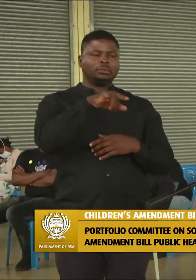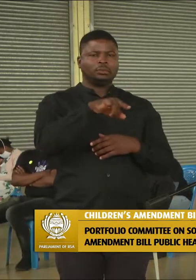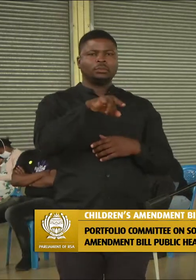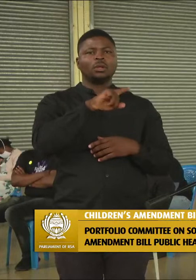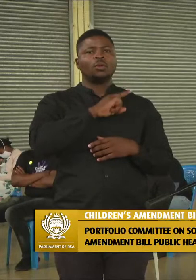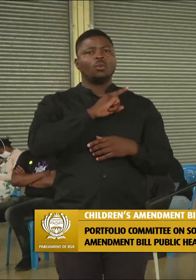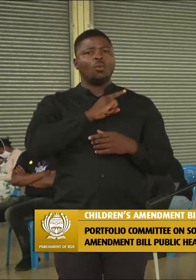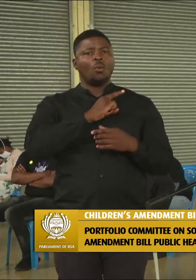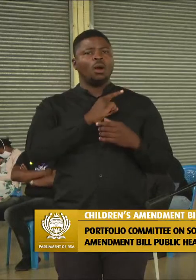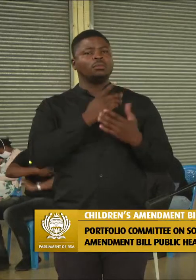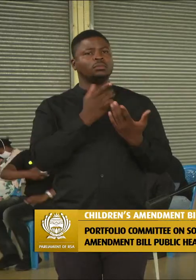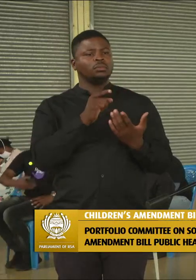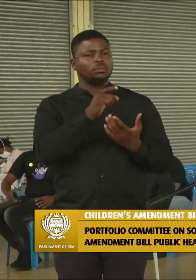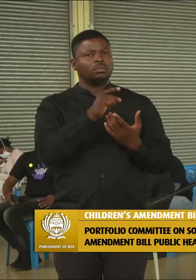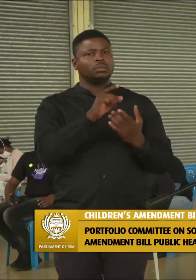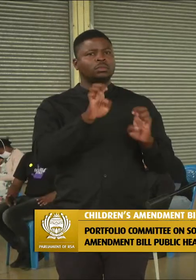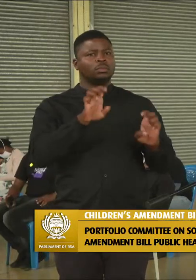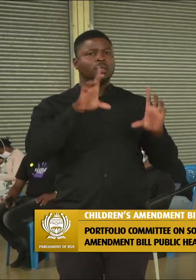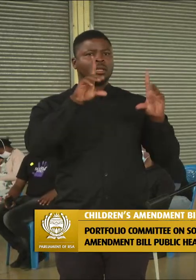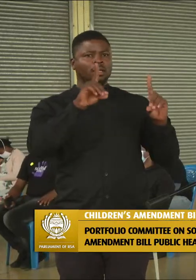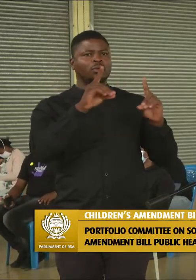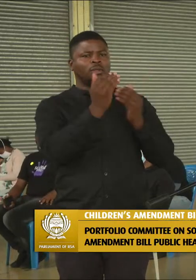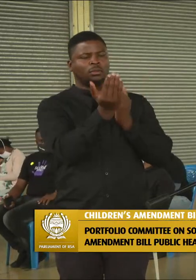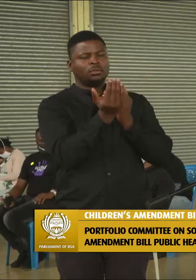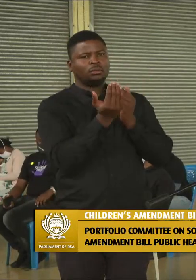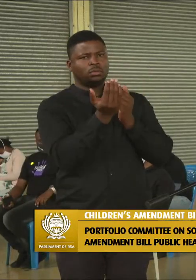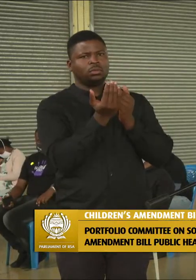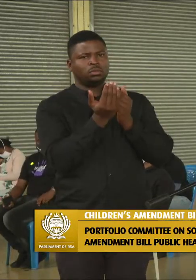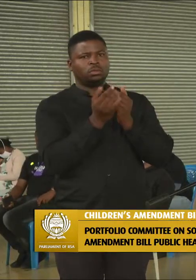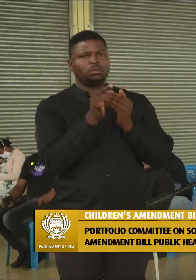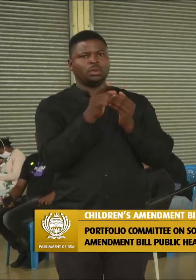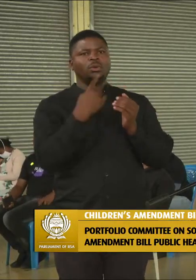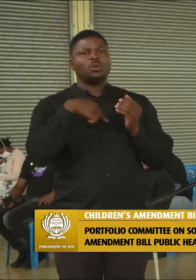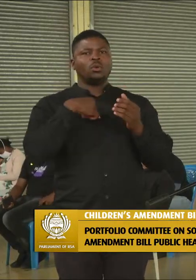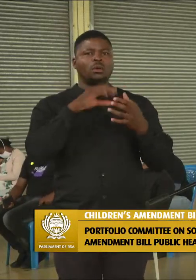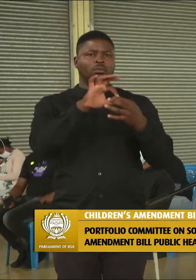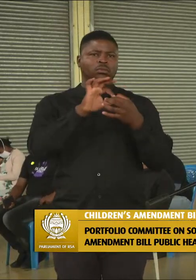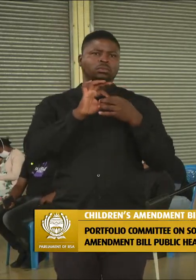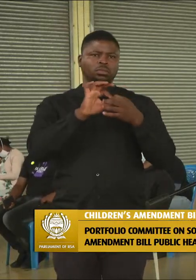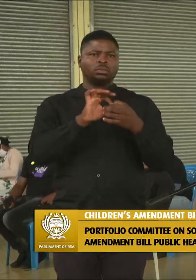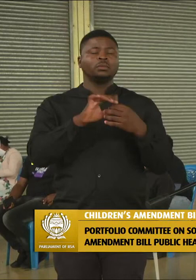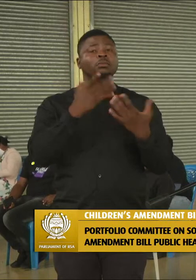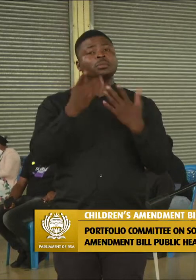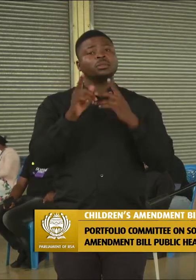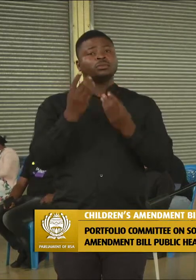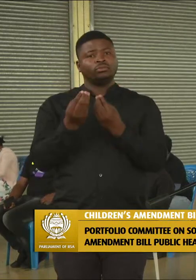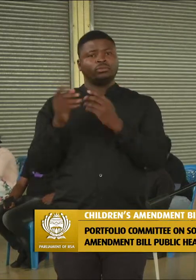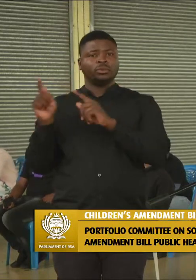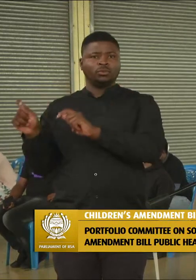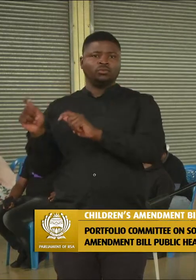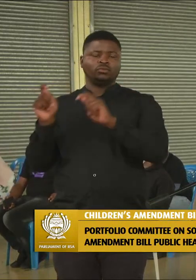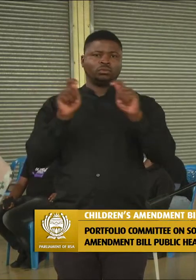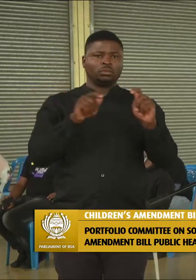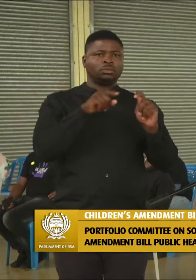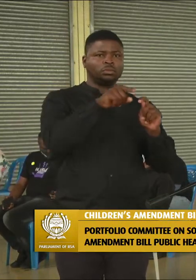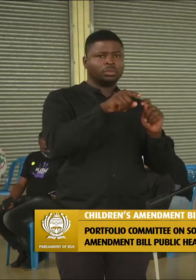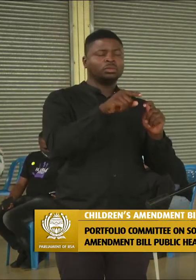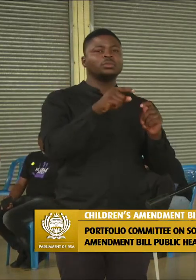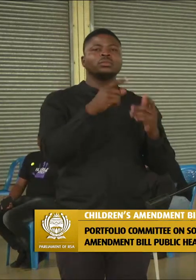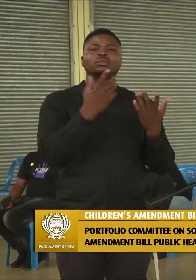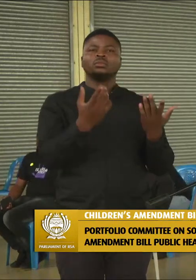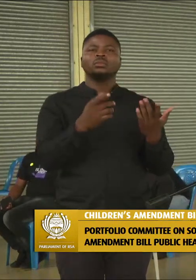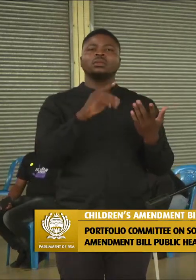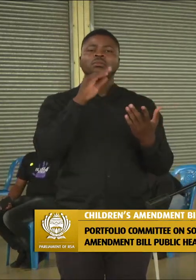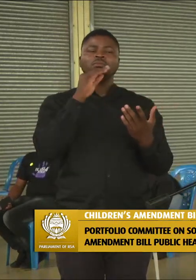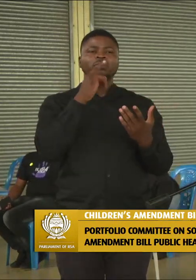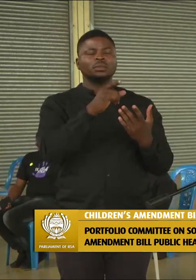ilentuzana isikhungo saka education eseduze engijwayele ukusebenzisana naso uthola ukuthi ireferiwe ingane uthola ukuthi kuphele isikhathi